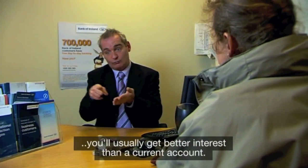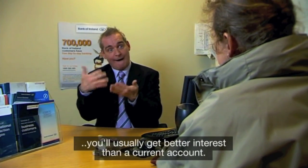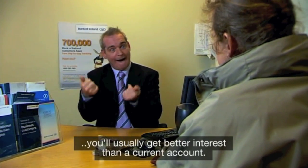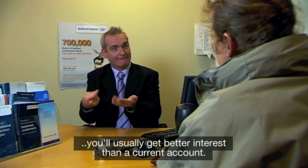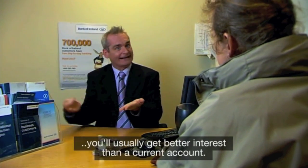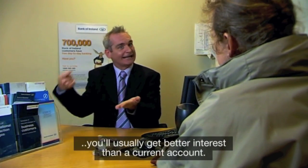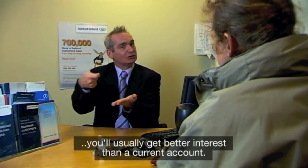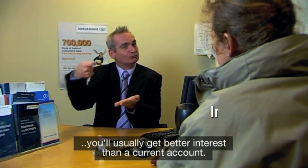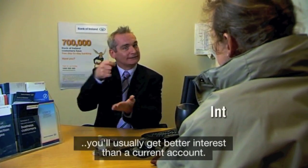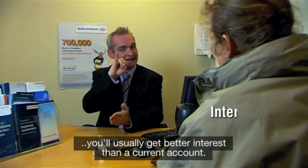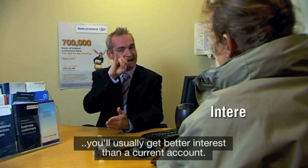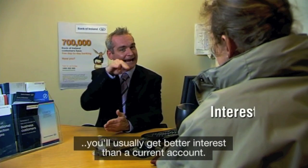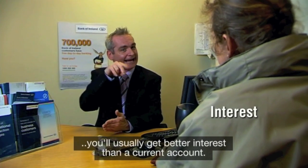better interest than a current account.